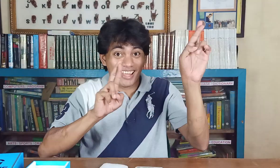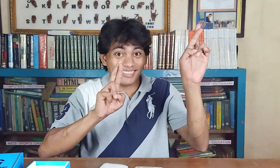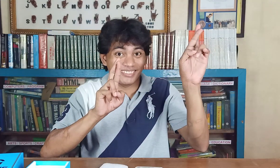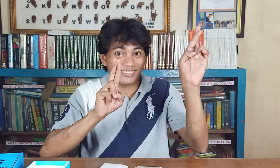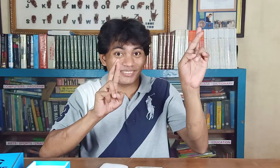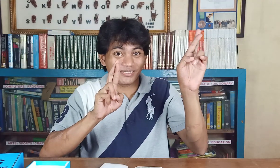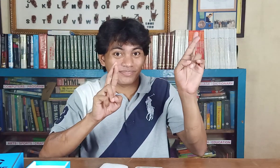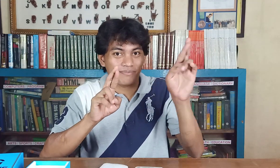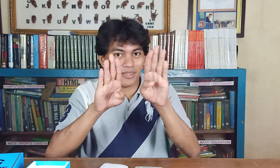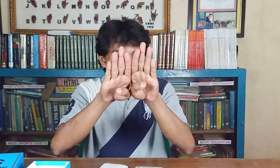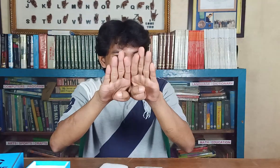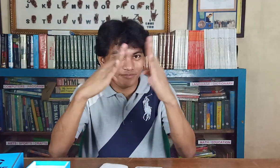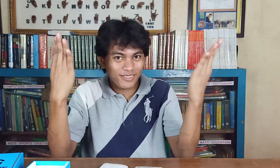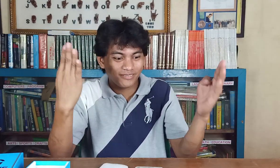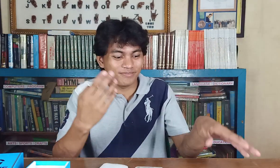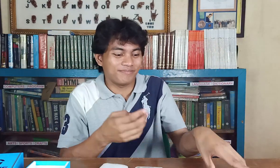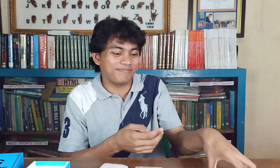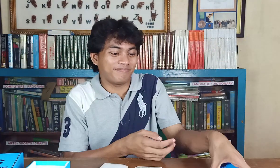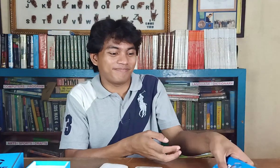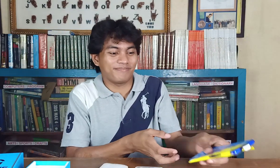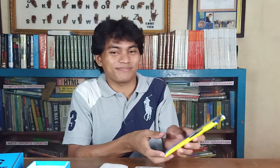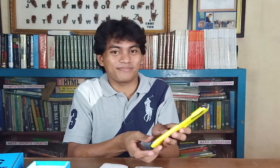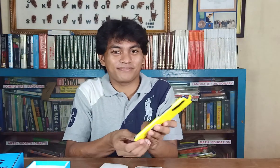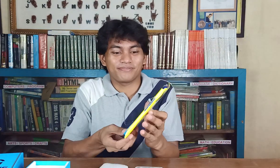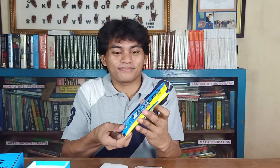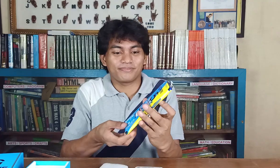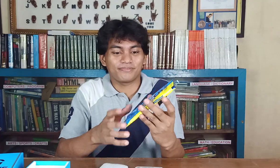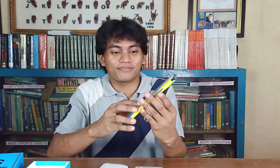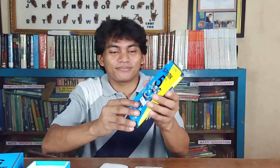Ready? Let's open the cell phone.